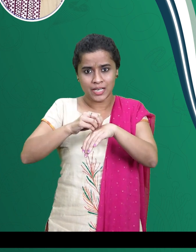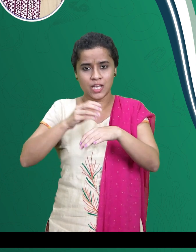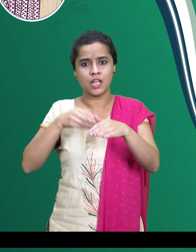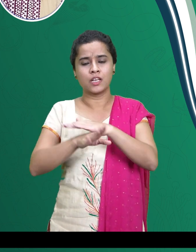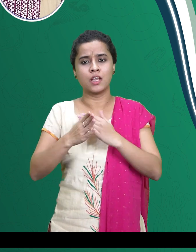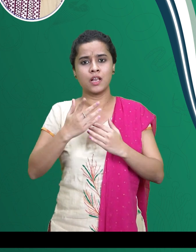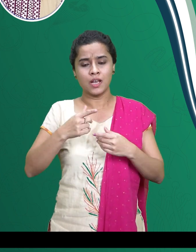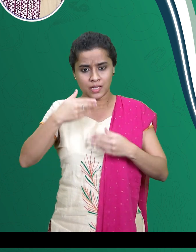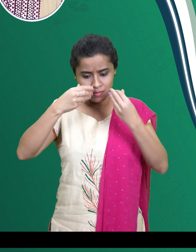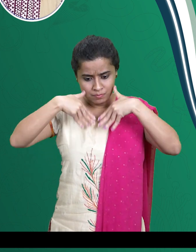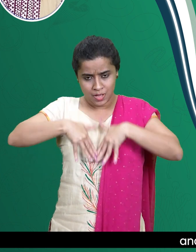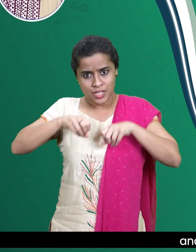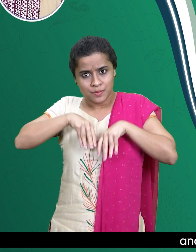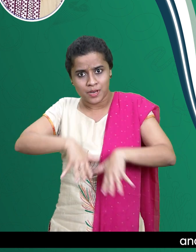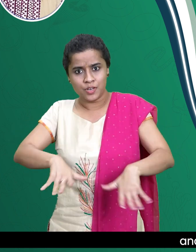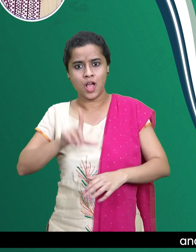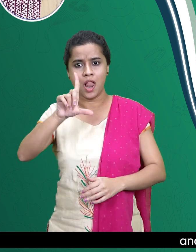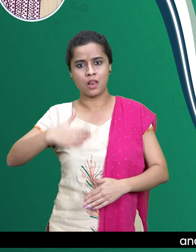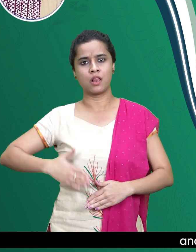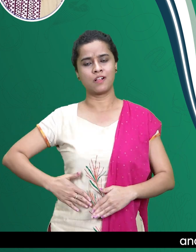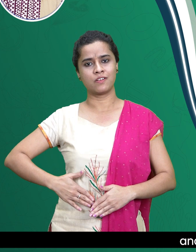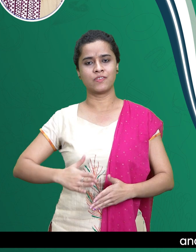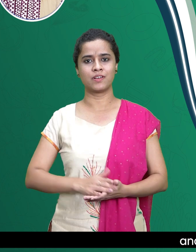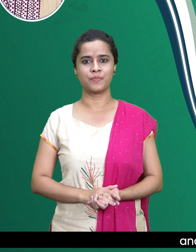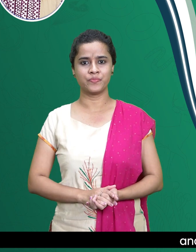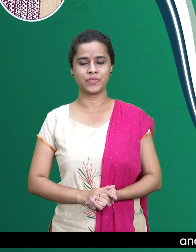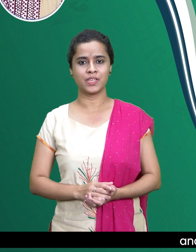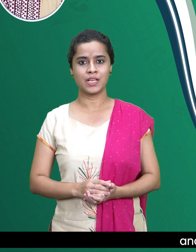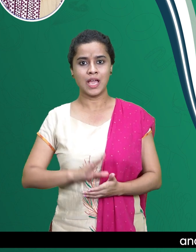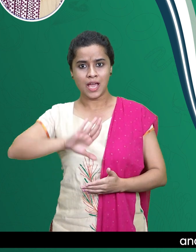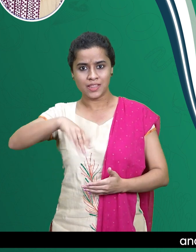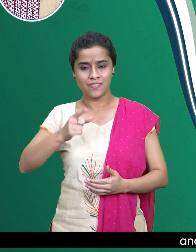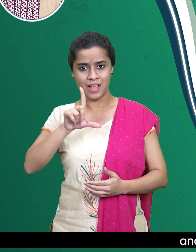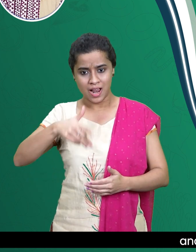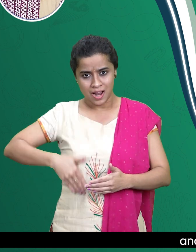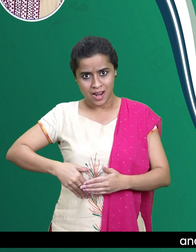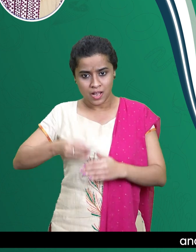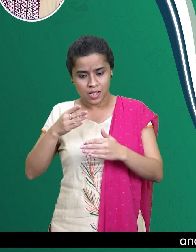go to the liver and then to the red blood cells.